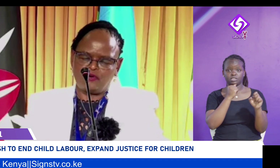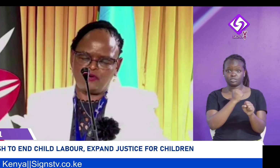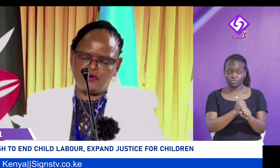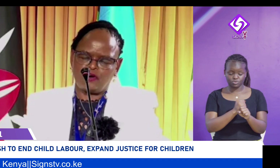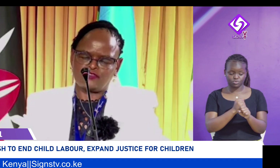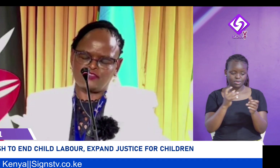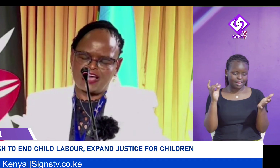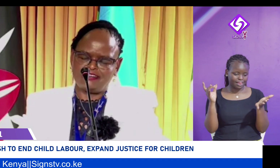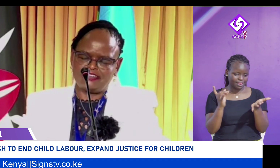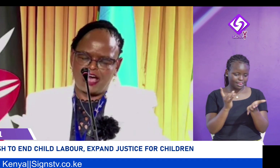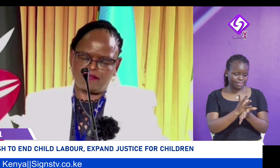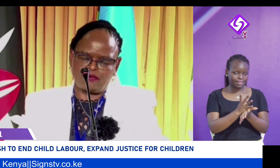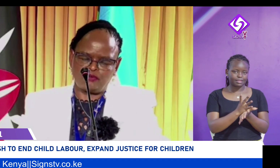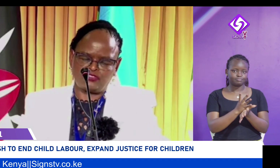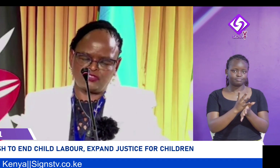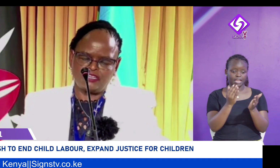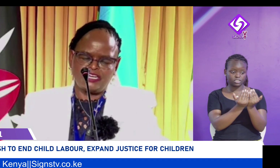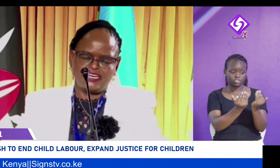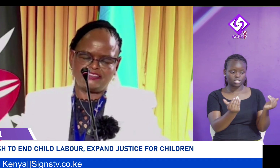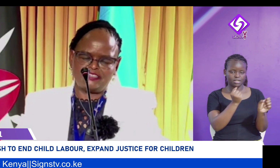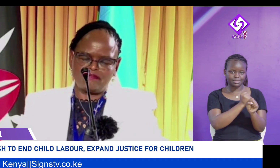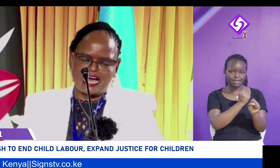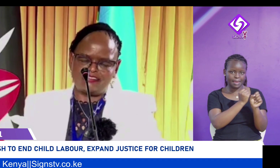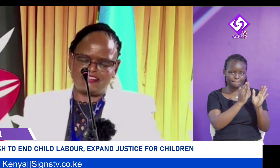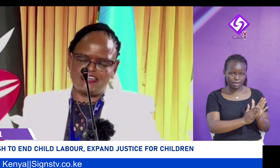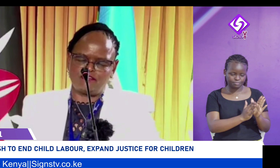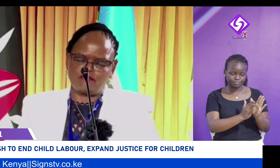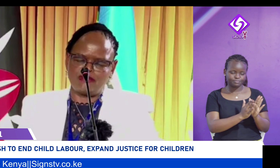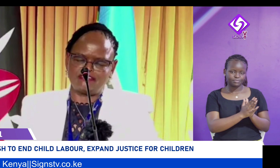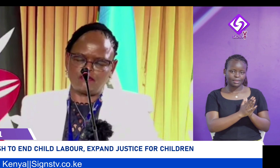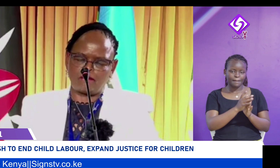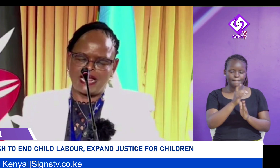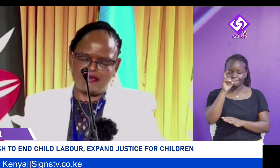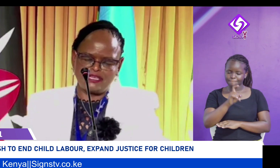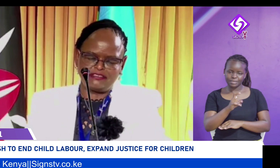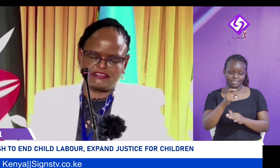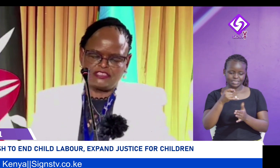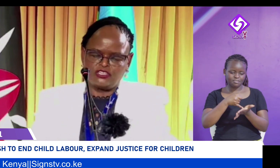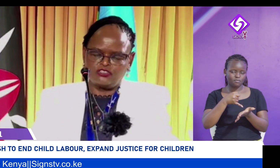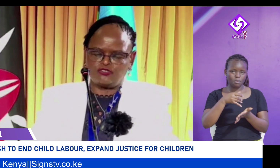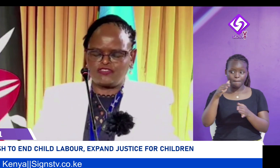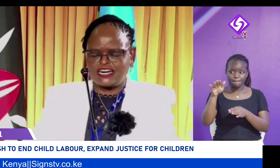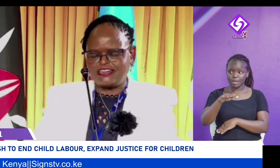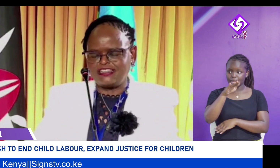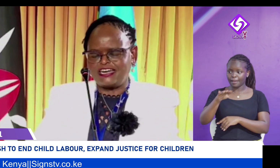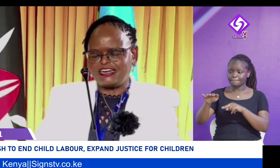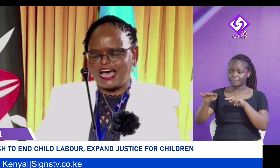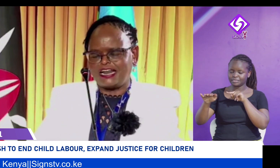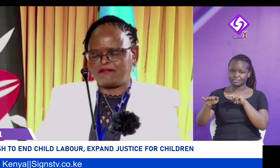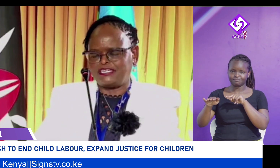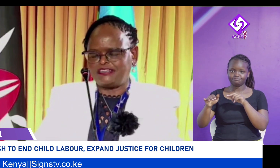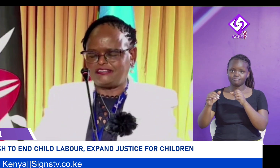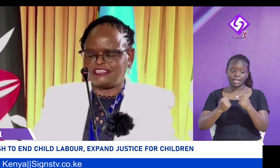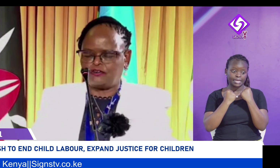a whole of society approach. It demands the involvement of Parliament to strengthen